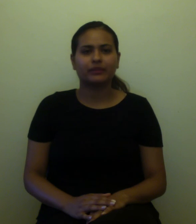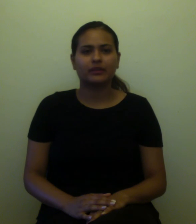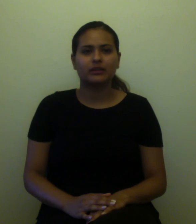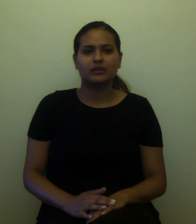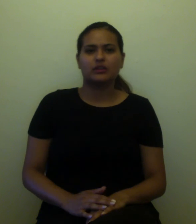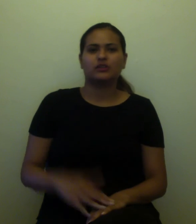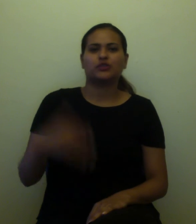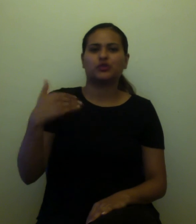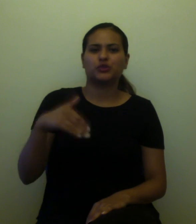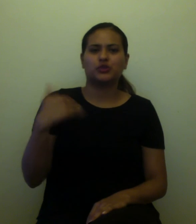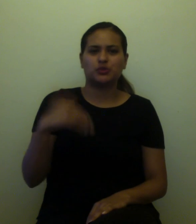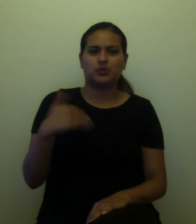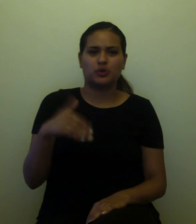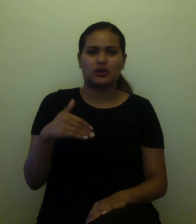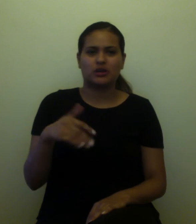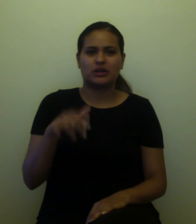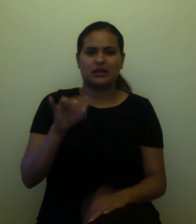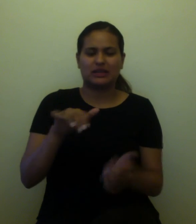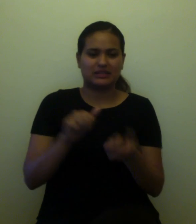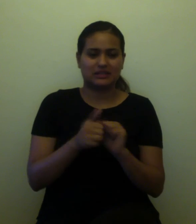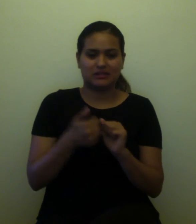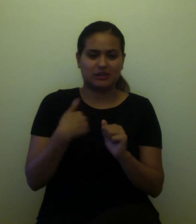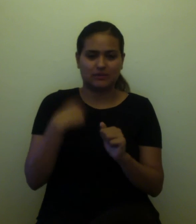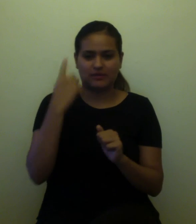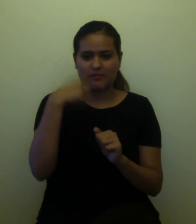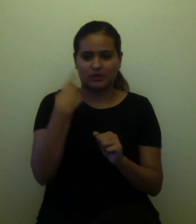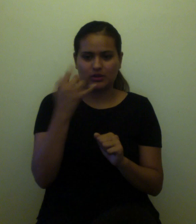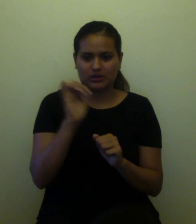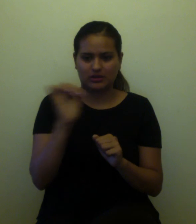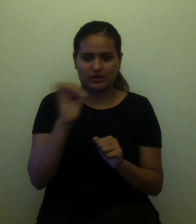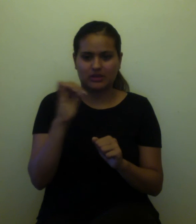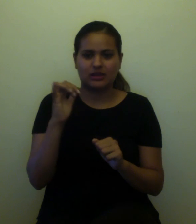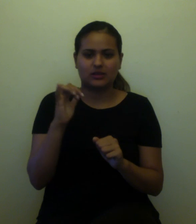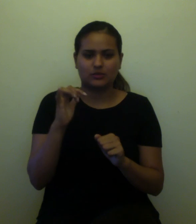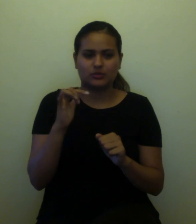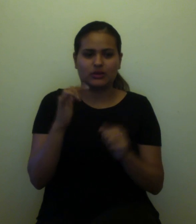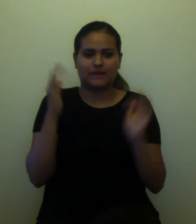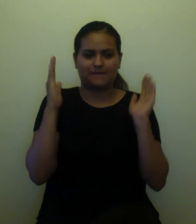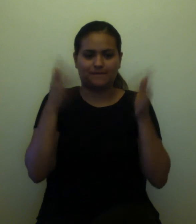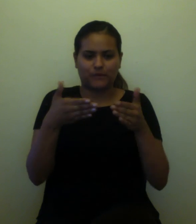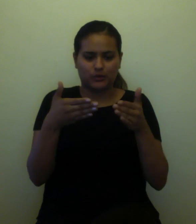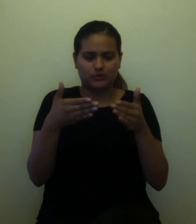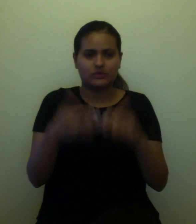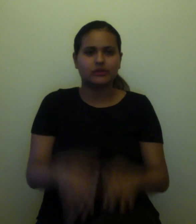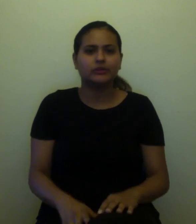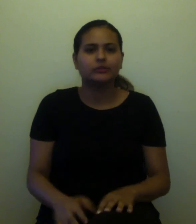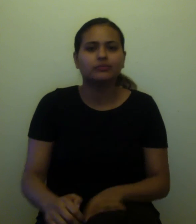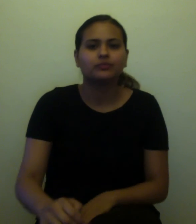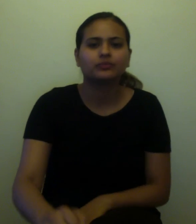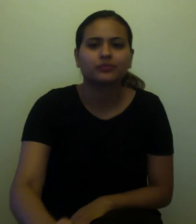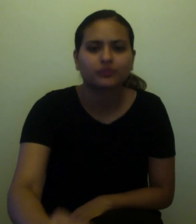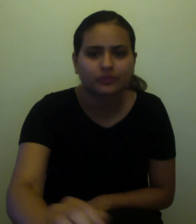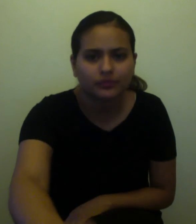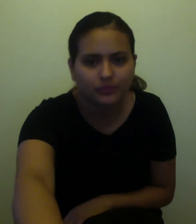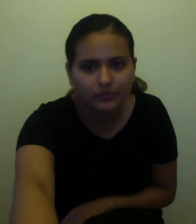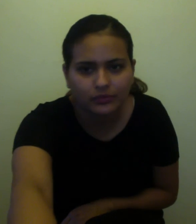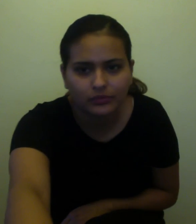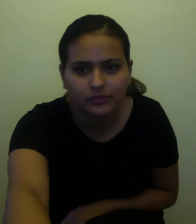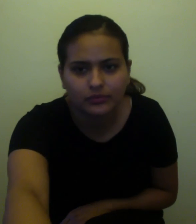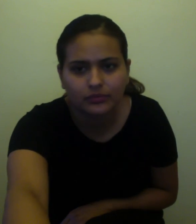so intensely that my brain is exploding. So, anybody can learn to draw in 5 days.